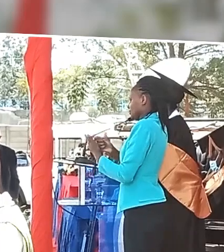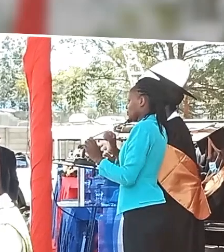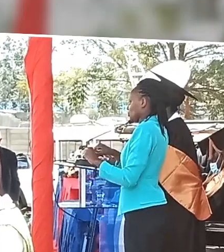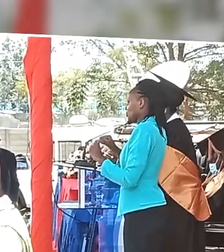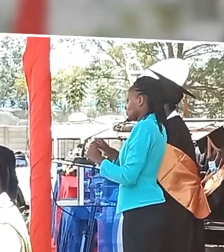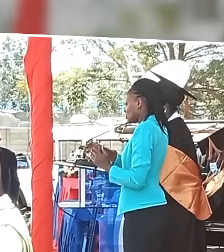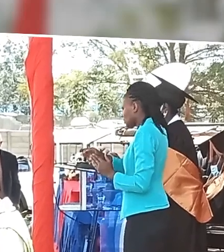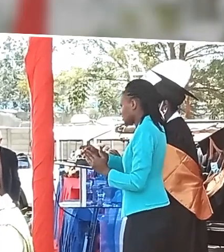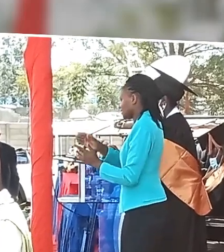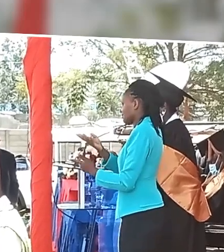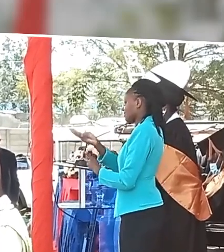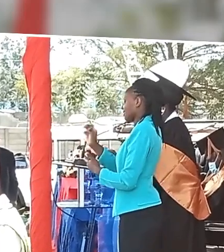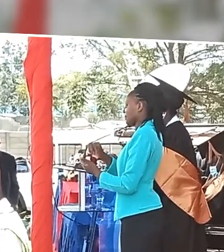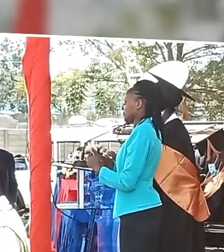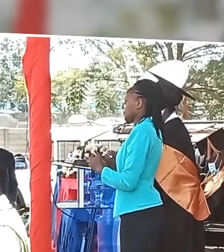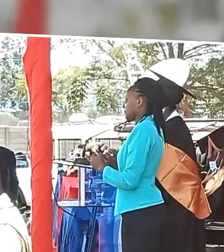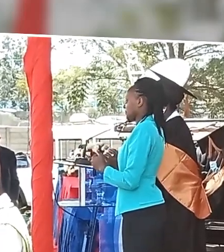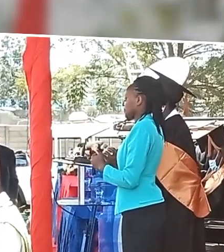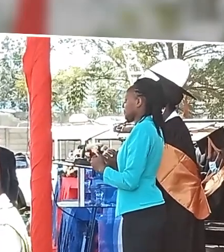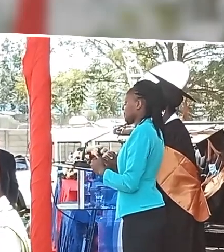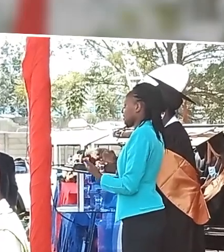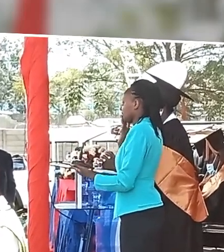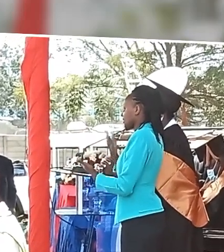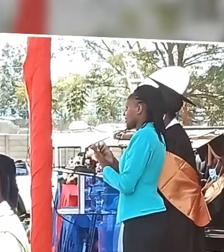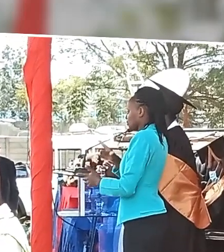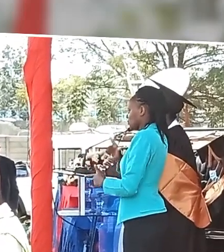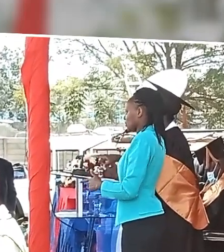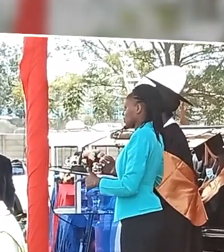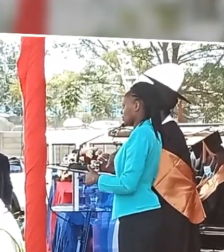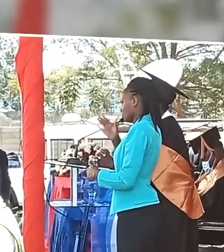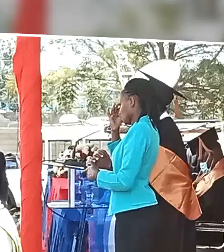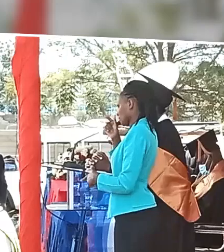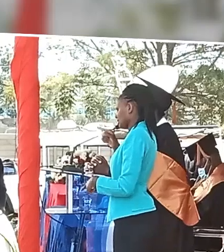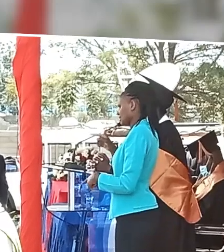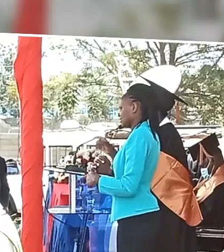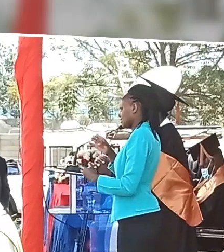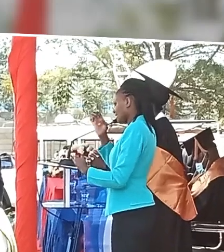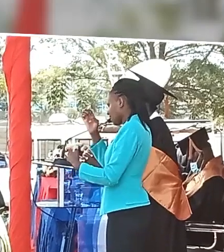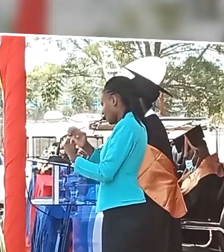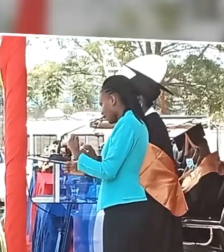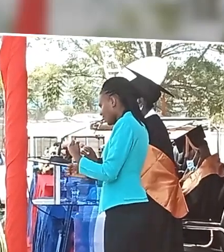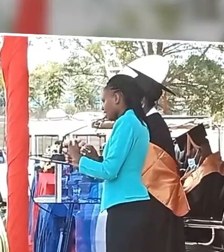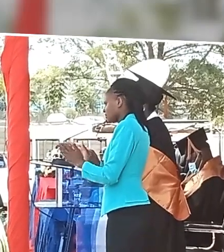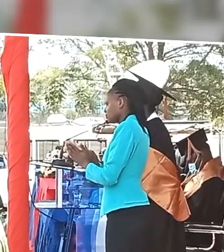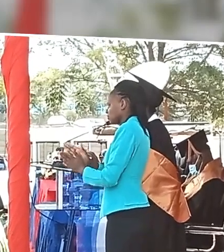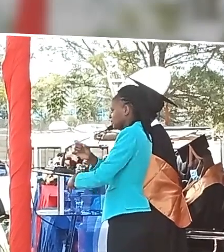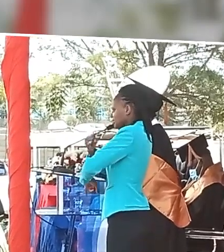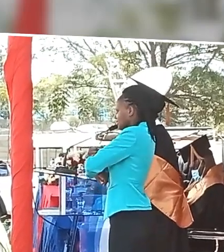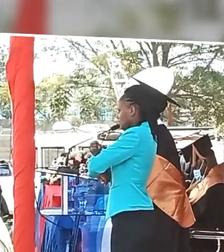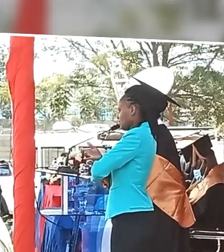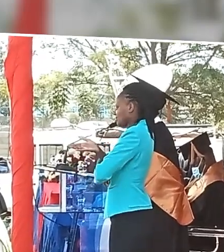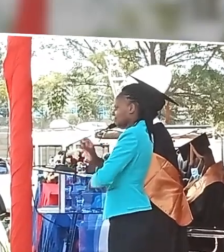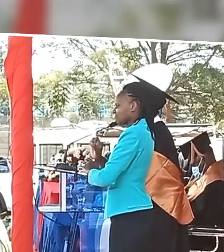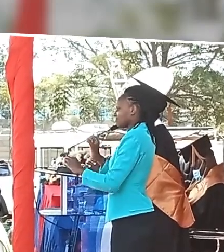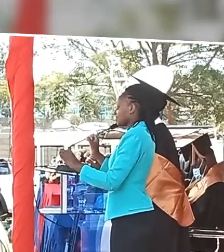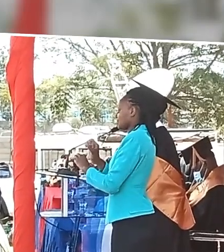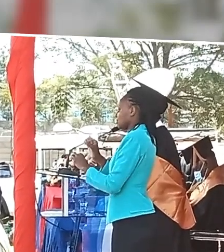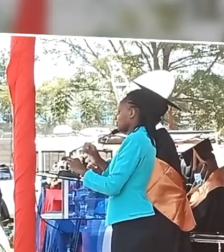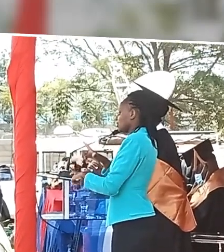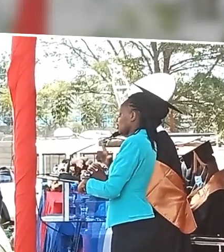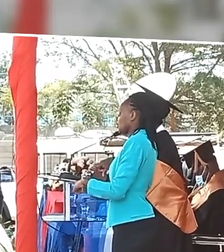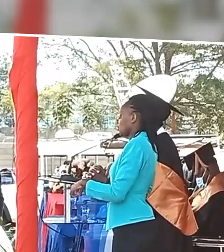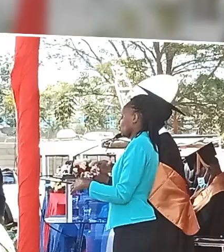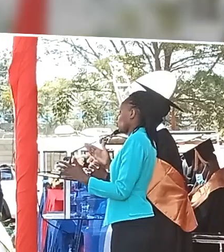sustain them. Thank you because, Lord, this is not the end of them with this institution. But, Lord, wherever they